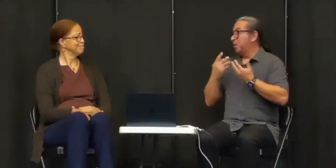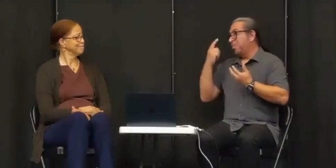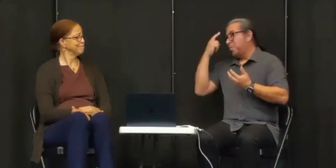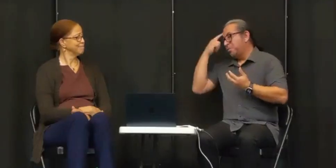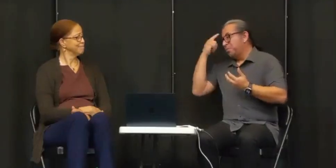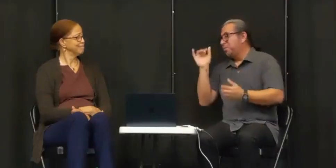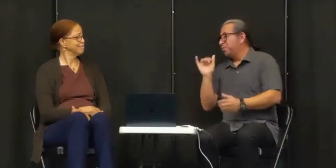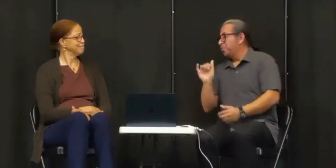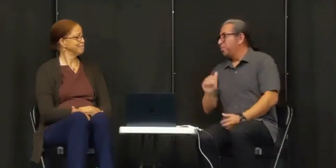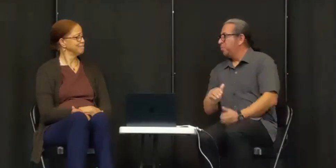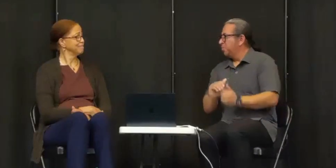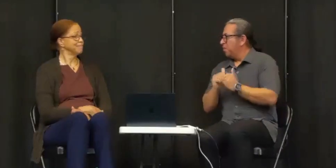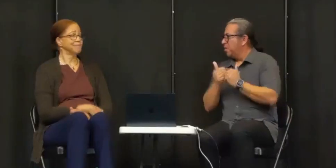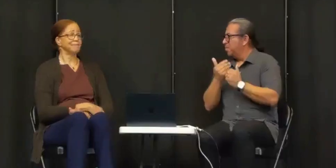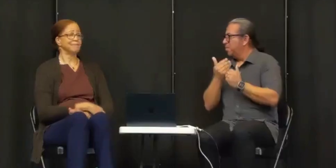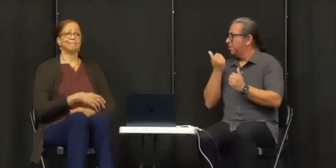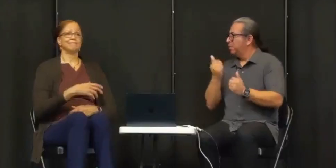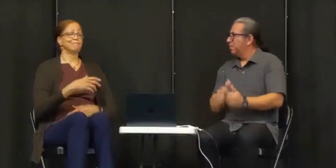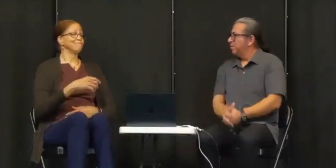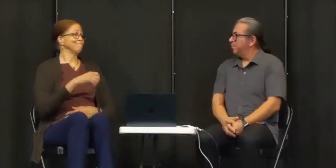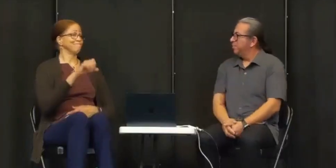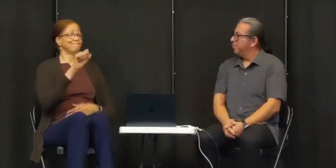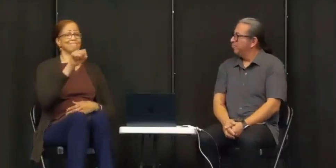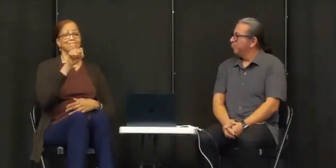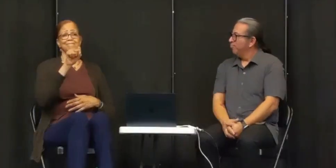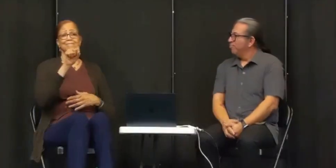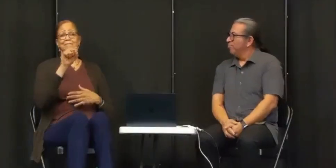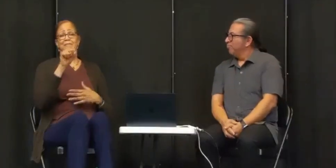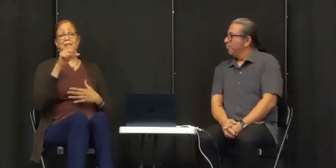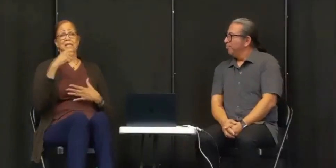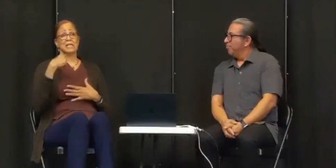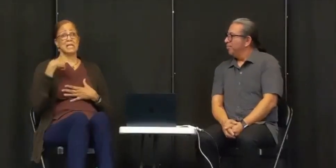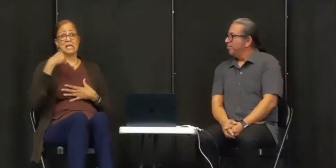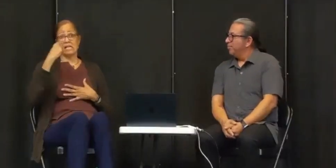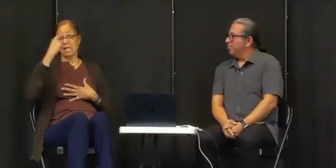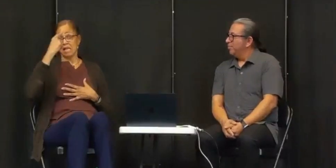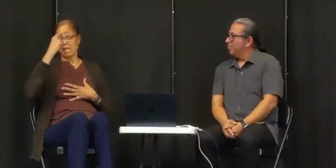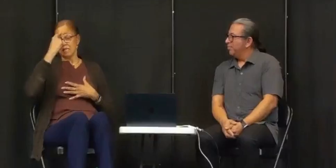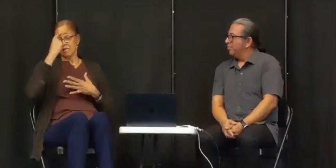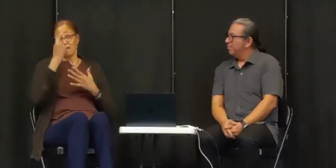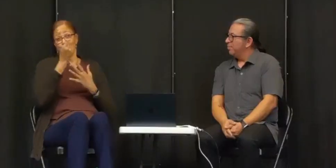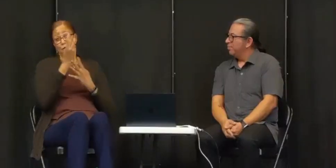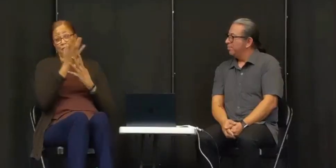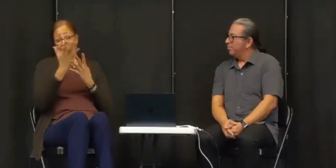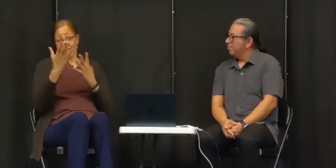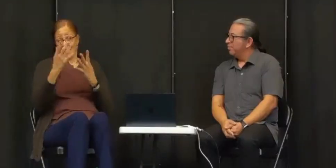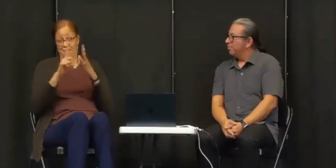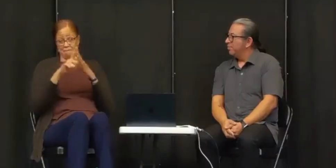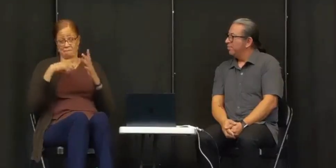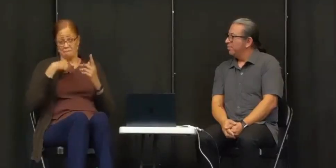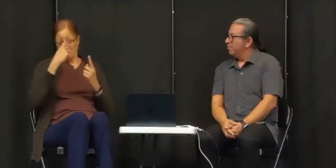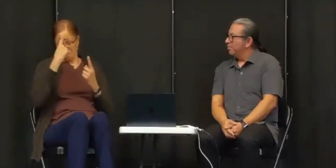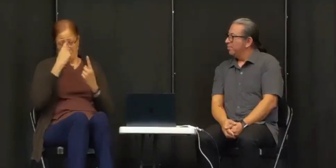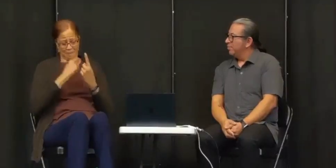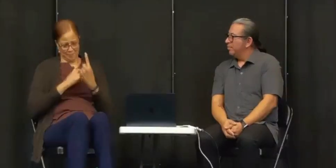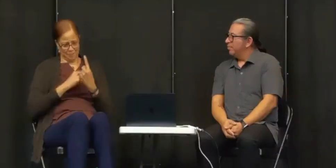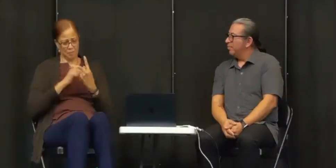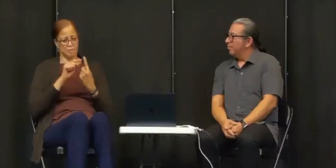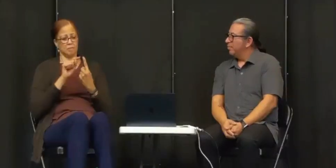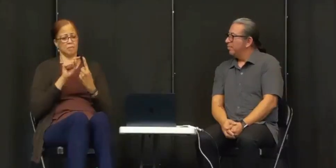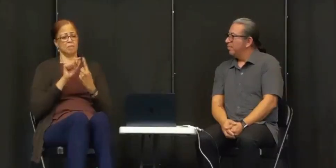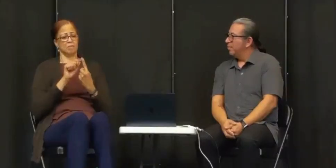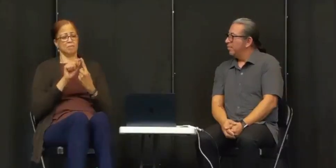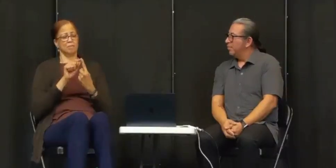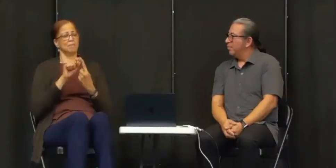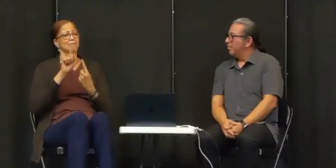situation? Not just emotionally, but mentally as well. Yeah, I think there's a few